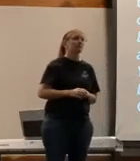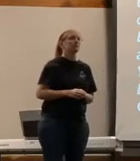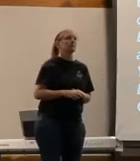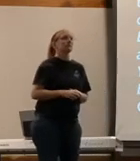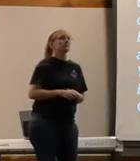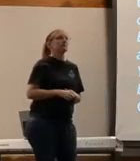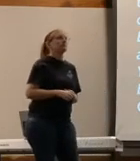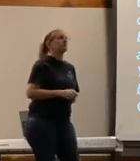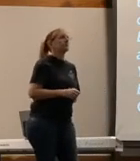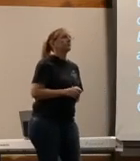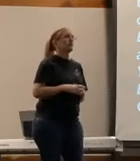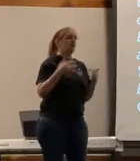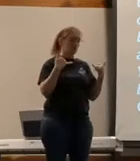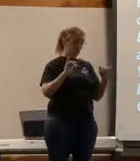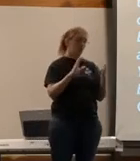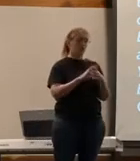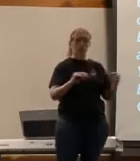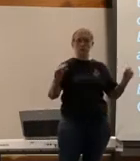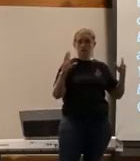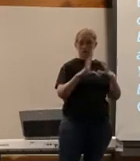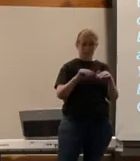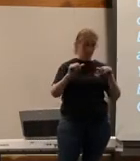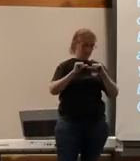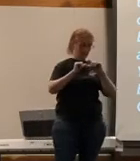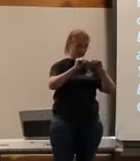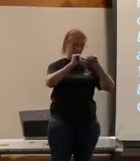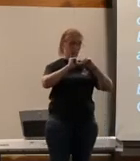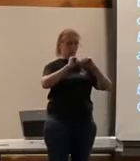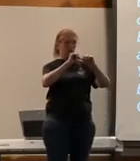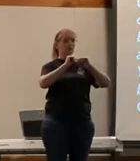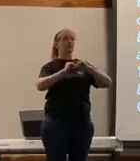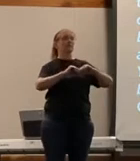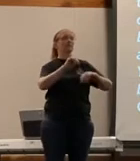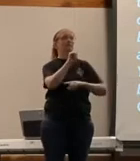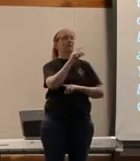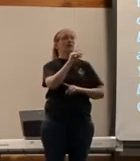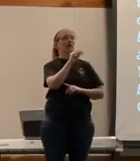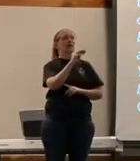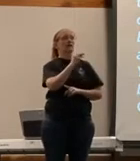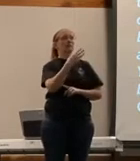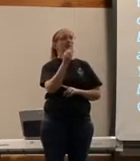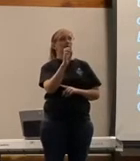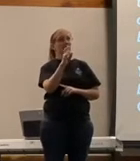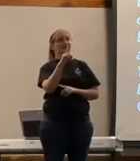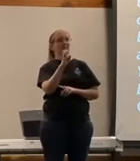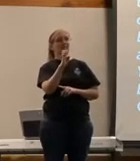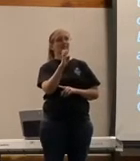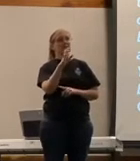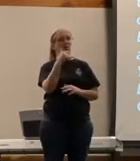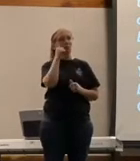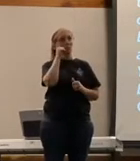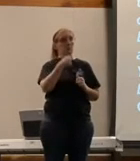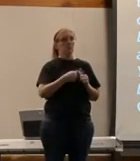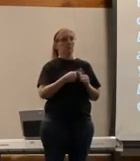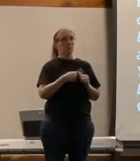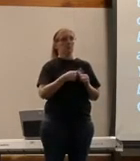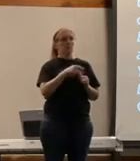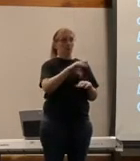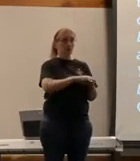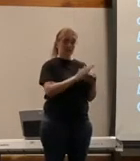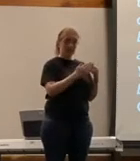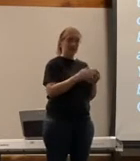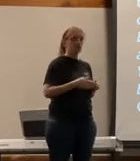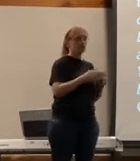This is still the story. This is the continuation of Adam and Eve. Remember, they're on easy